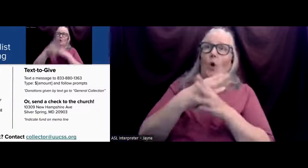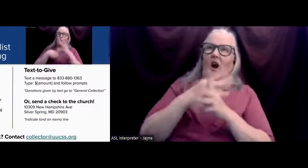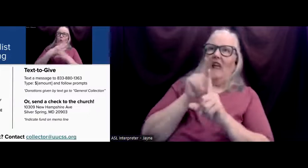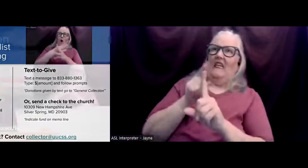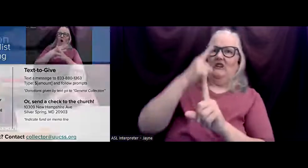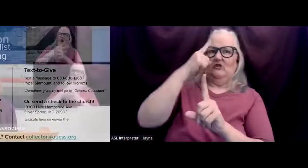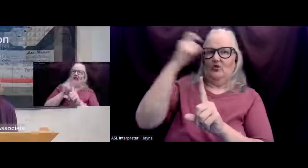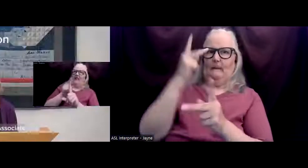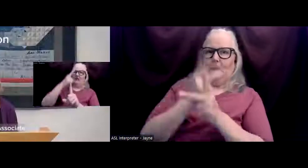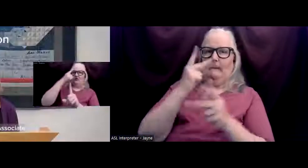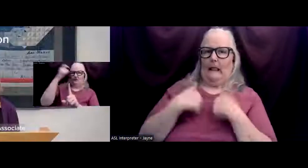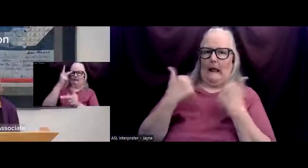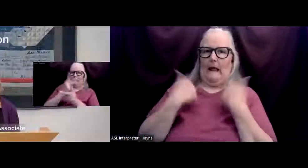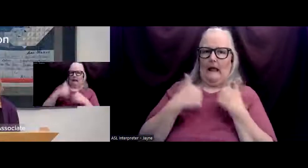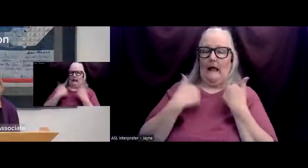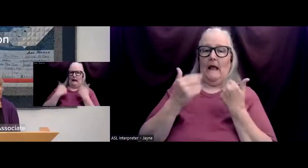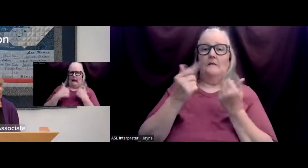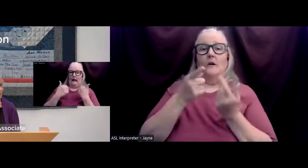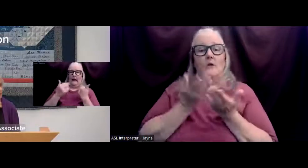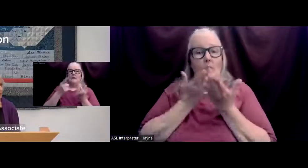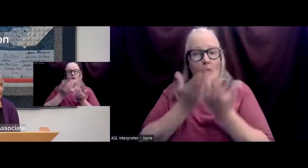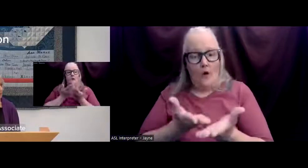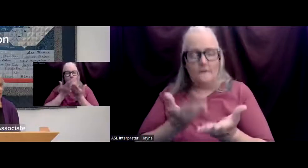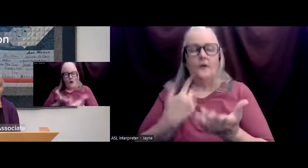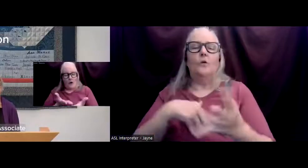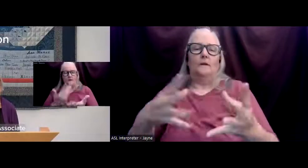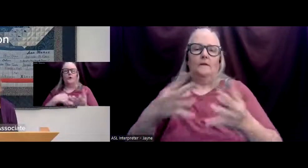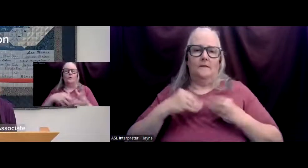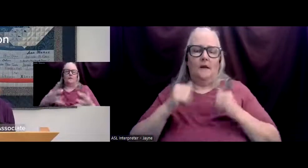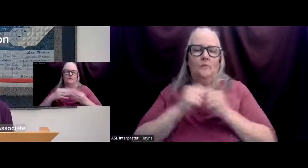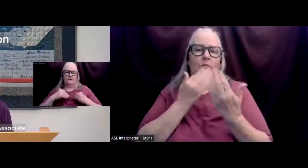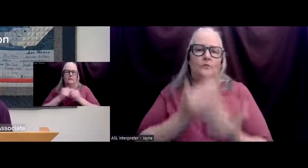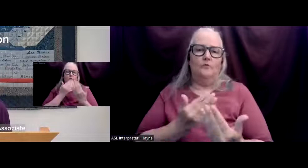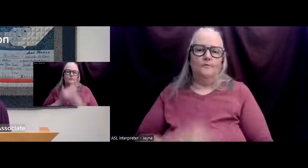the offering will now be given and received with gratitude.